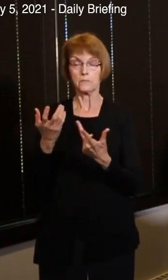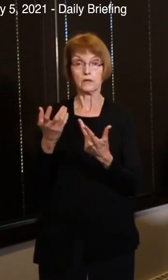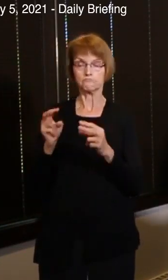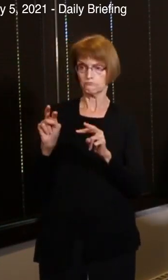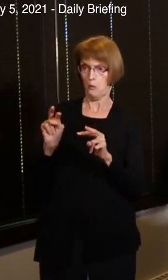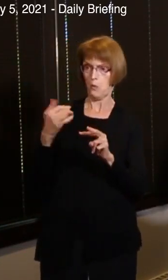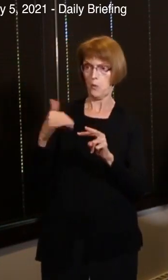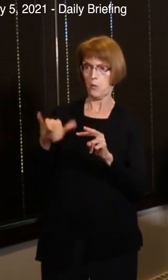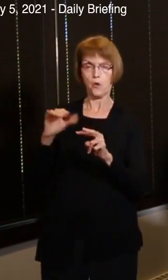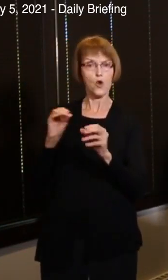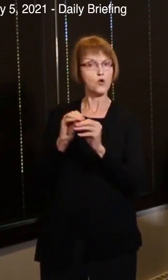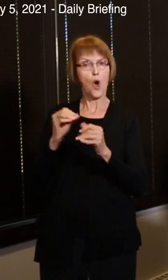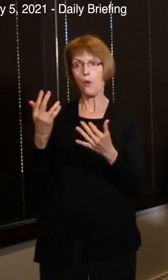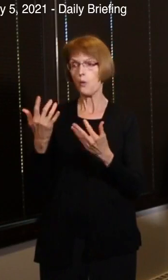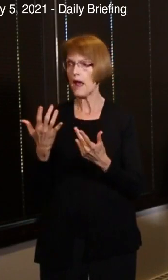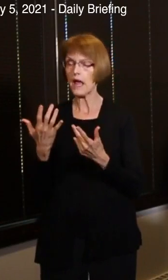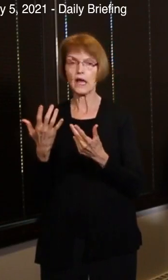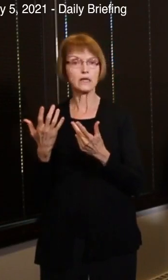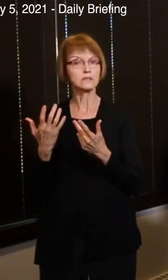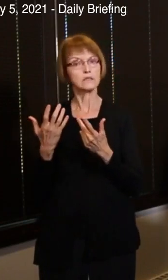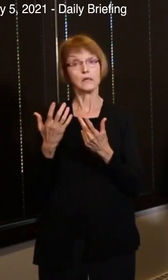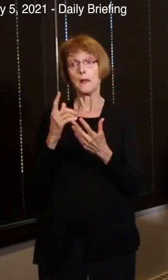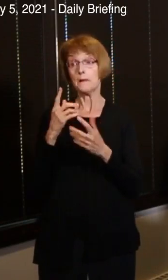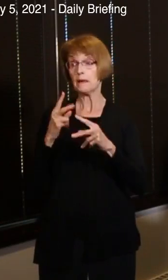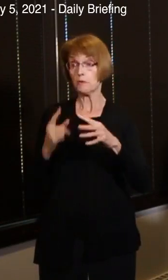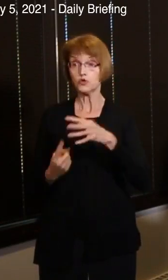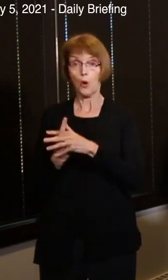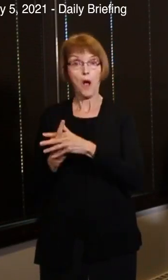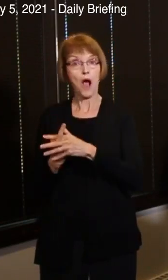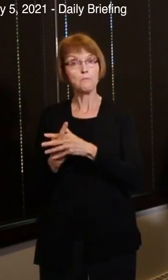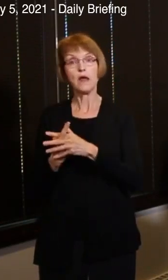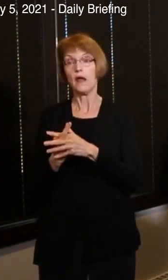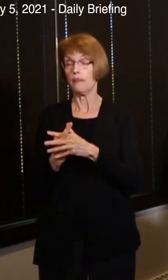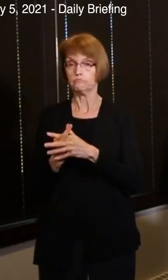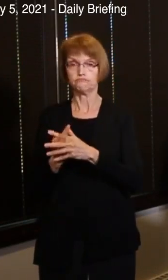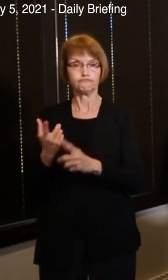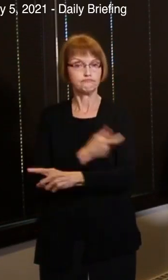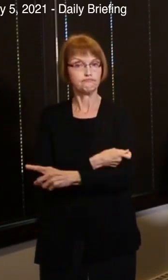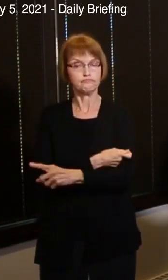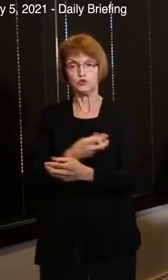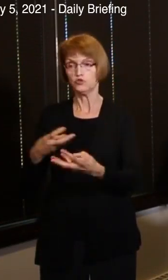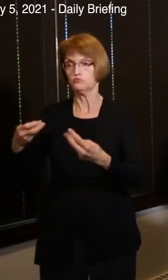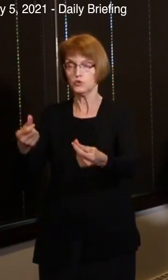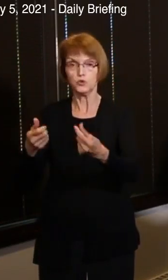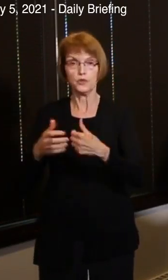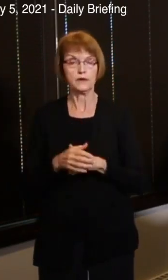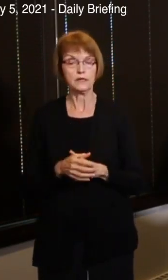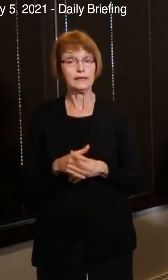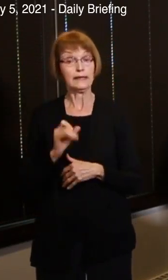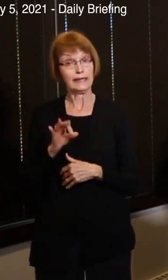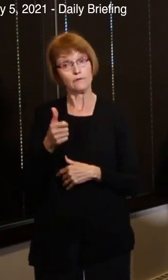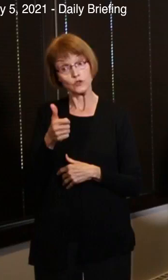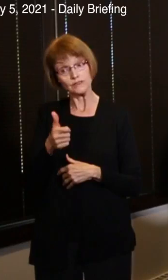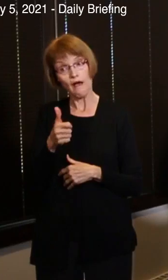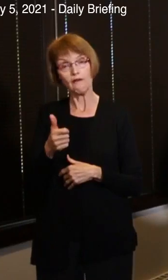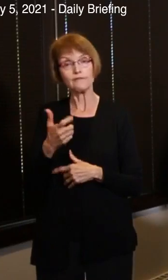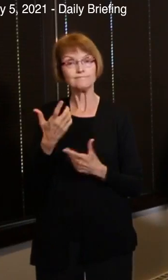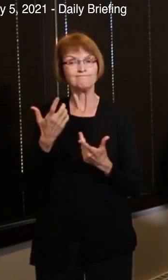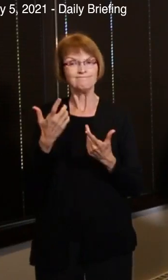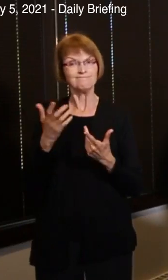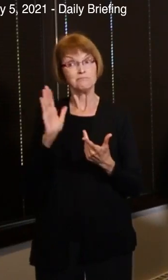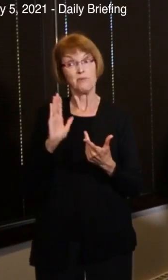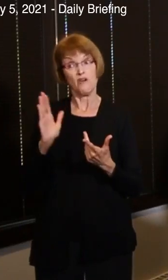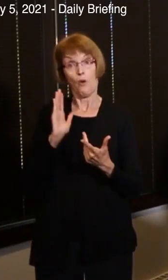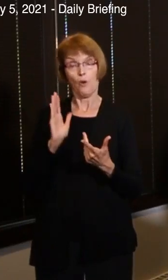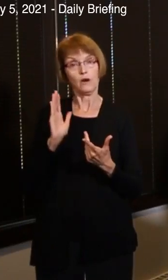process was incredibly smooth, and they had plenty of vaccine on hand. And if you're one of those people that had to travel outside